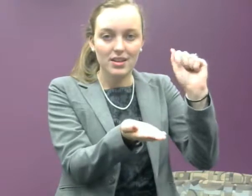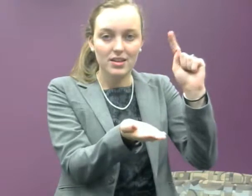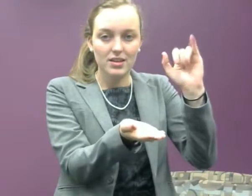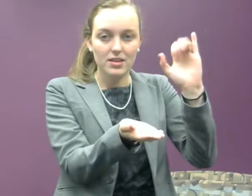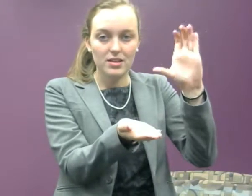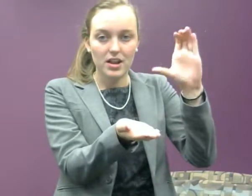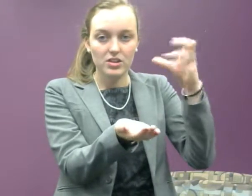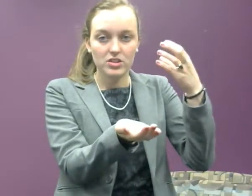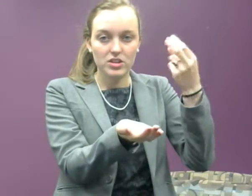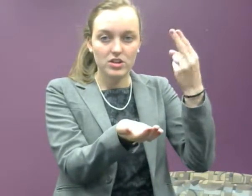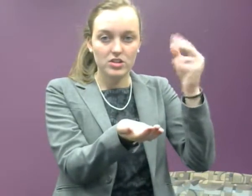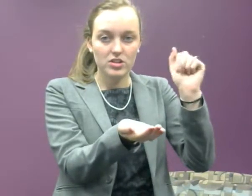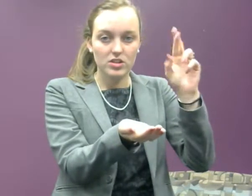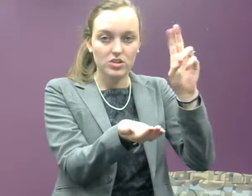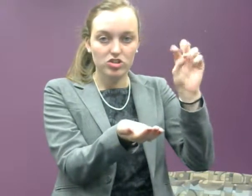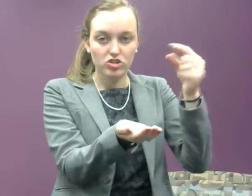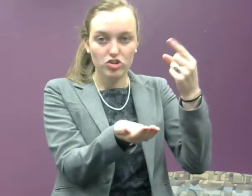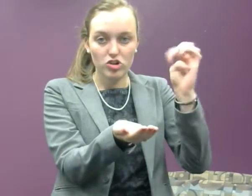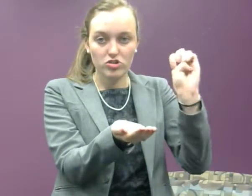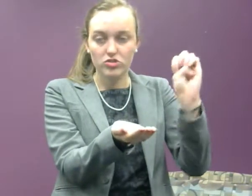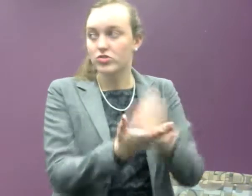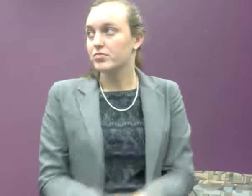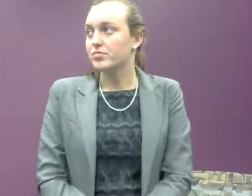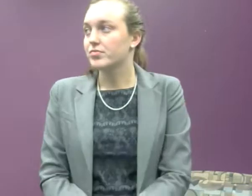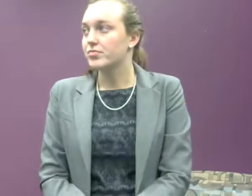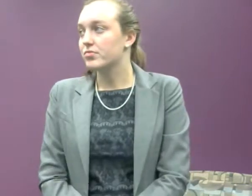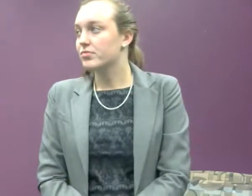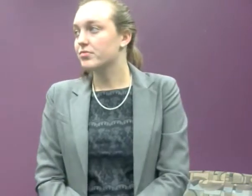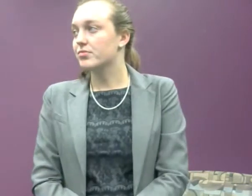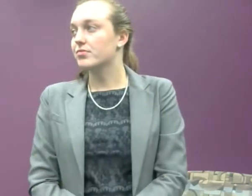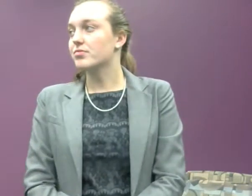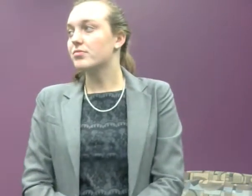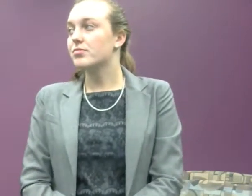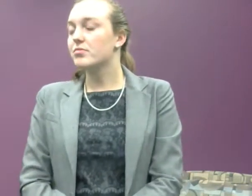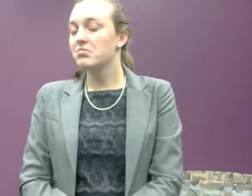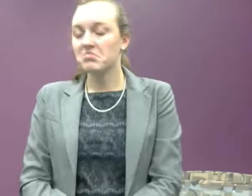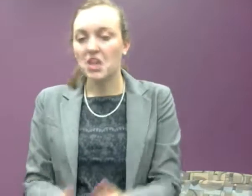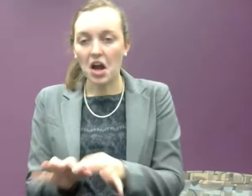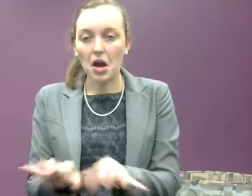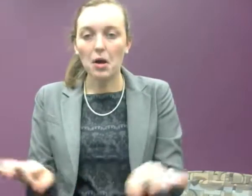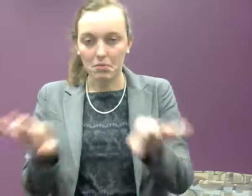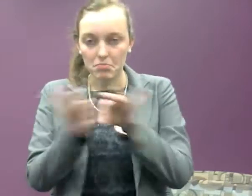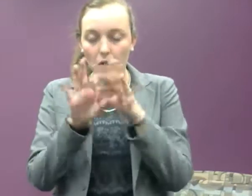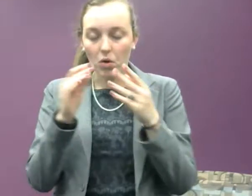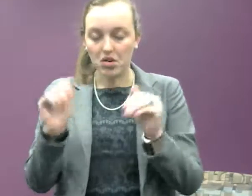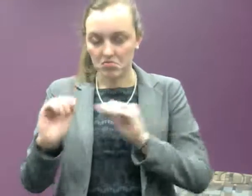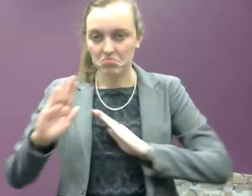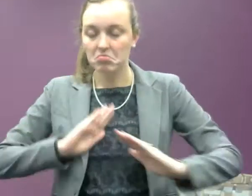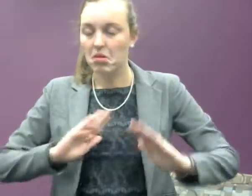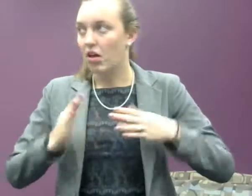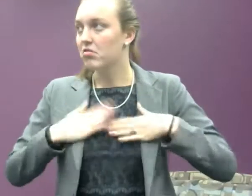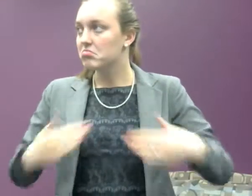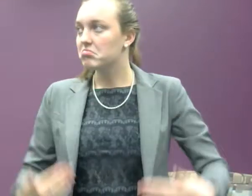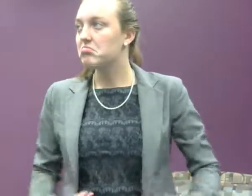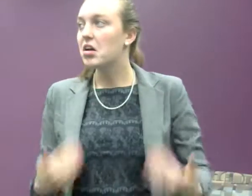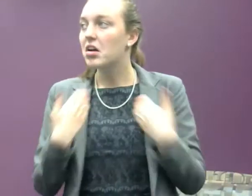creatures? Solutions are important to creatures. Now, we don't think anything about it when we add something to water and we